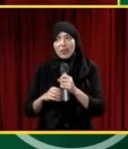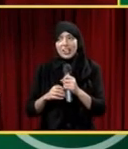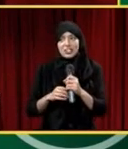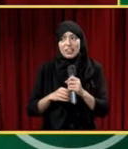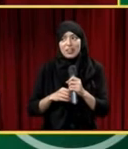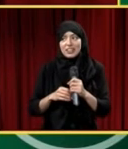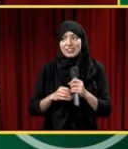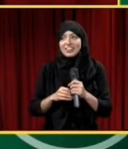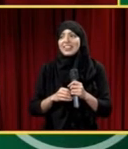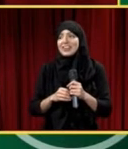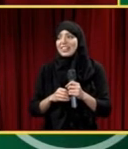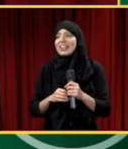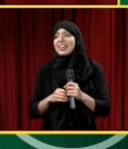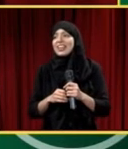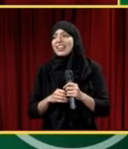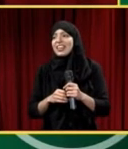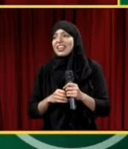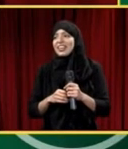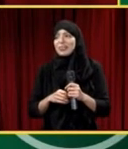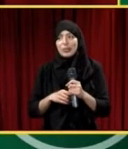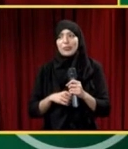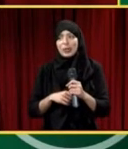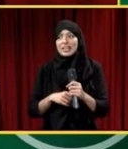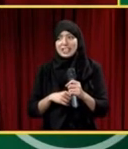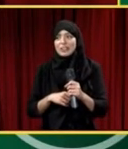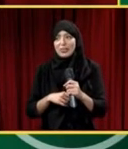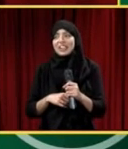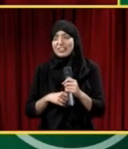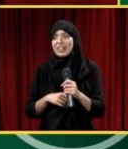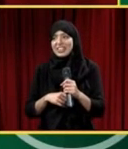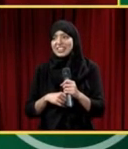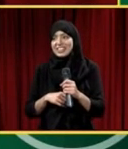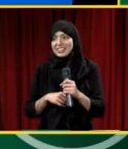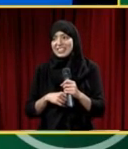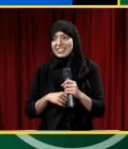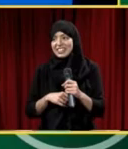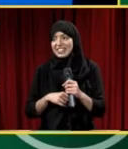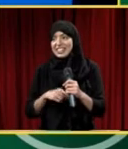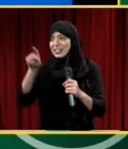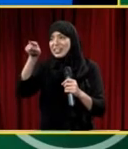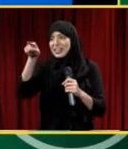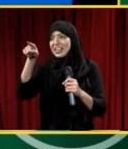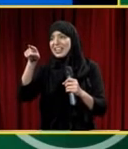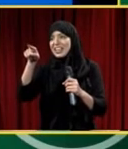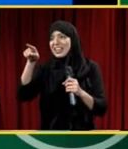No, I actually ran. You ran, okay, mashallah. 3 or 4 years in a row, I actually ran. Mashallah.